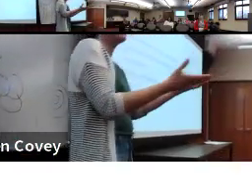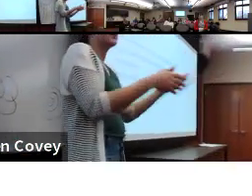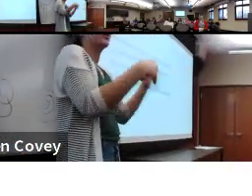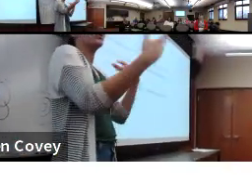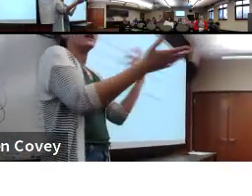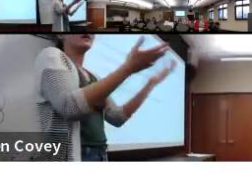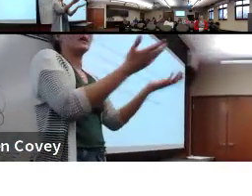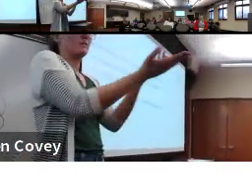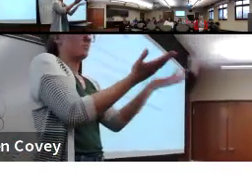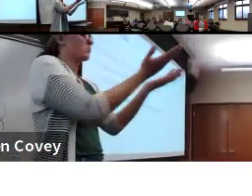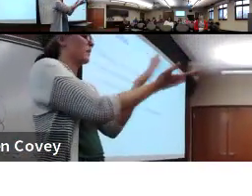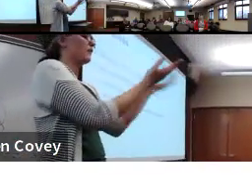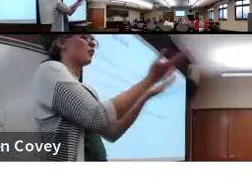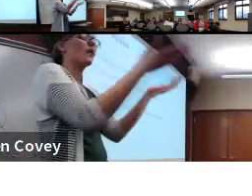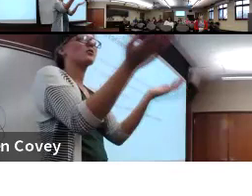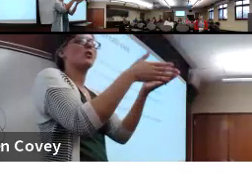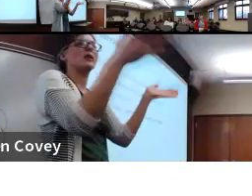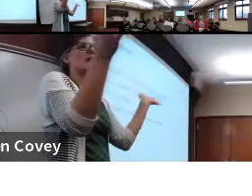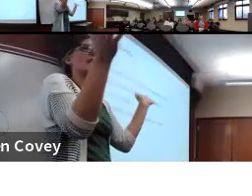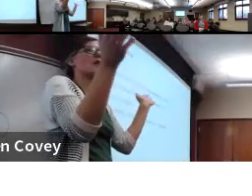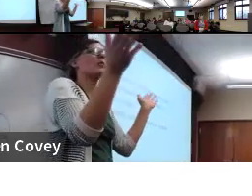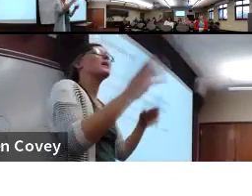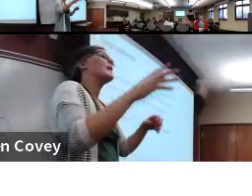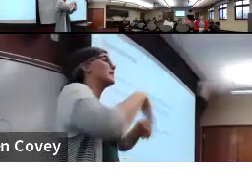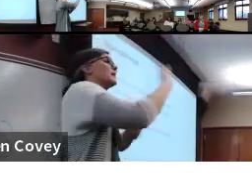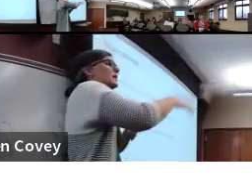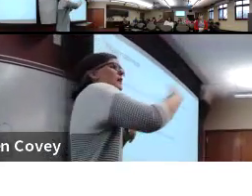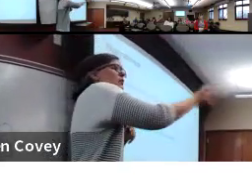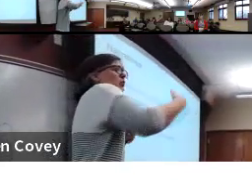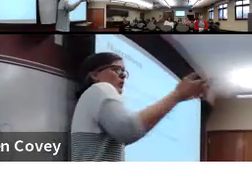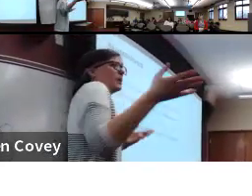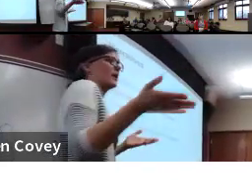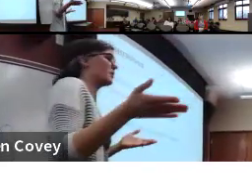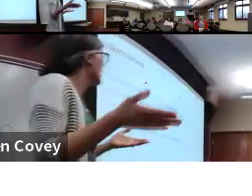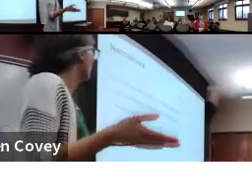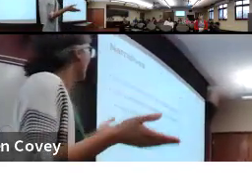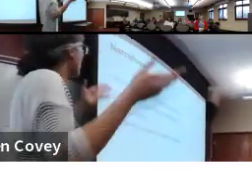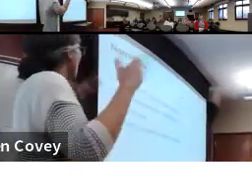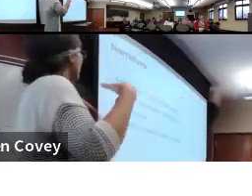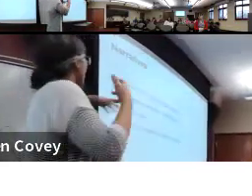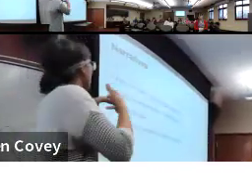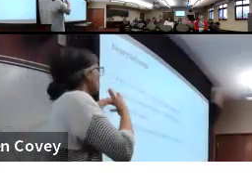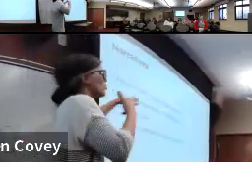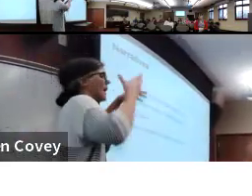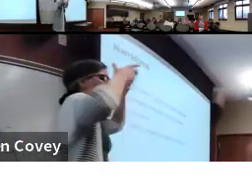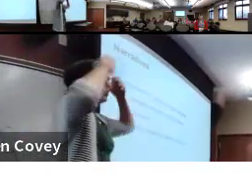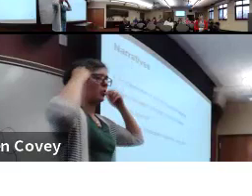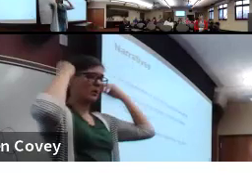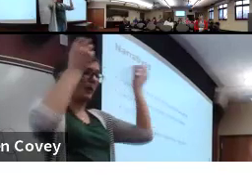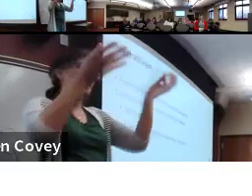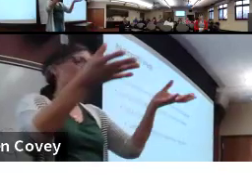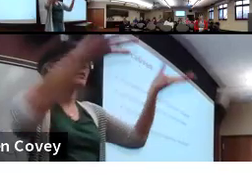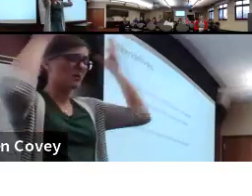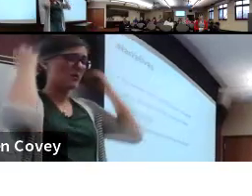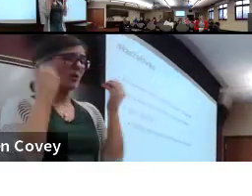story, either a made of drawings or a little video, and then they tell it to somebody else, right? So they have to use language